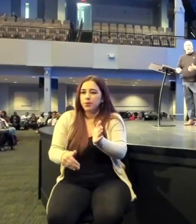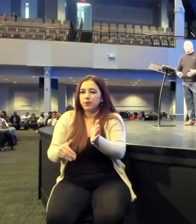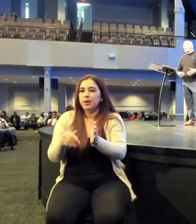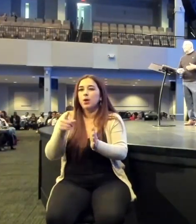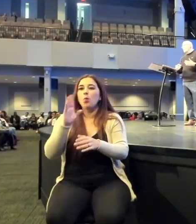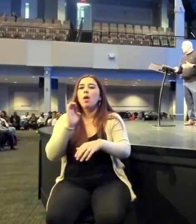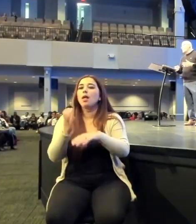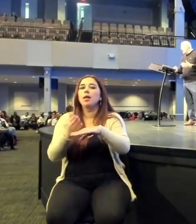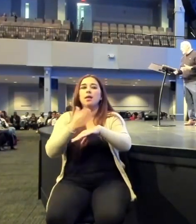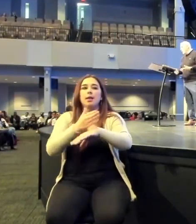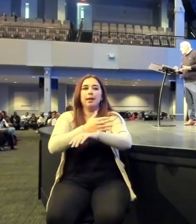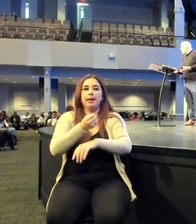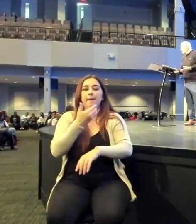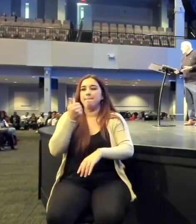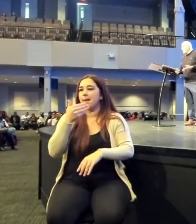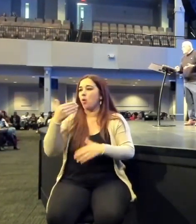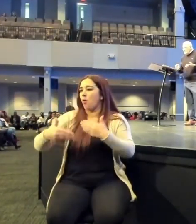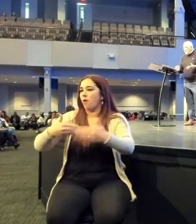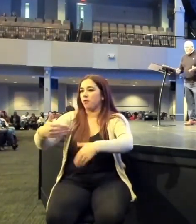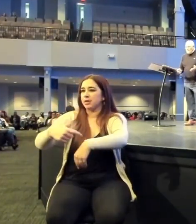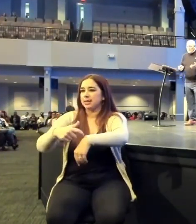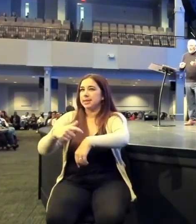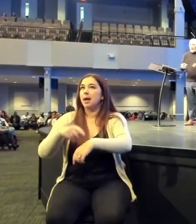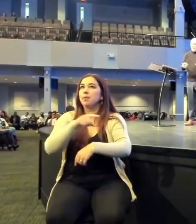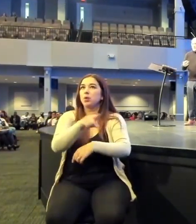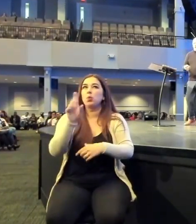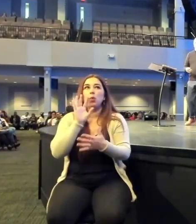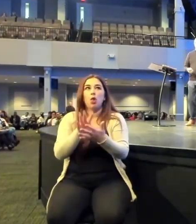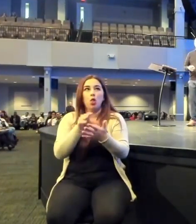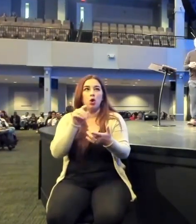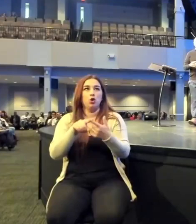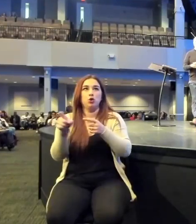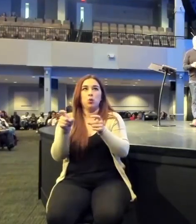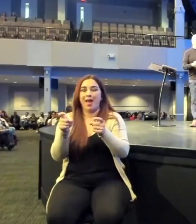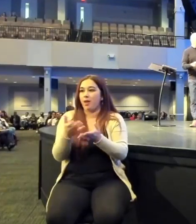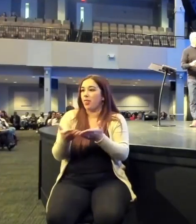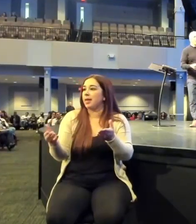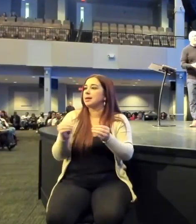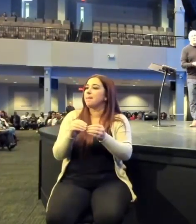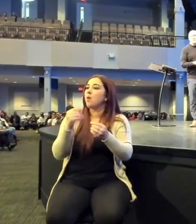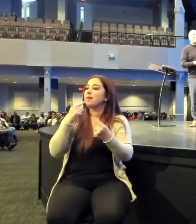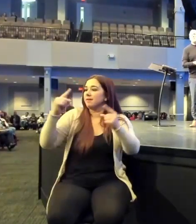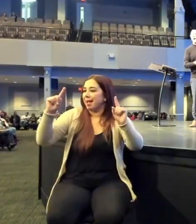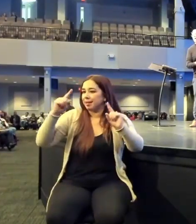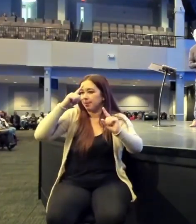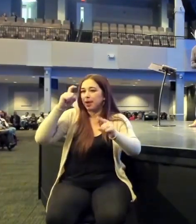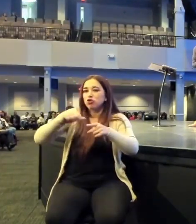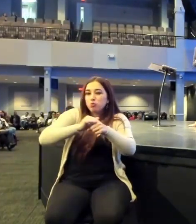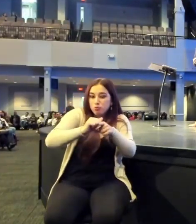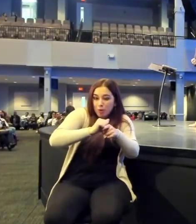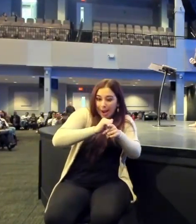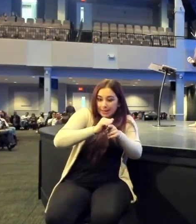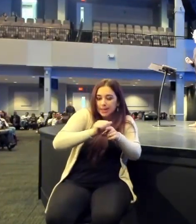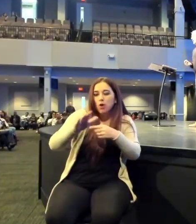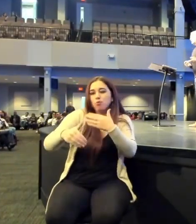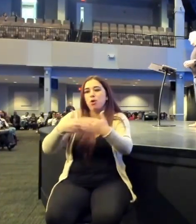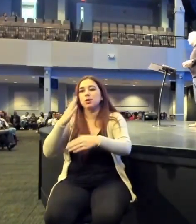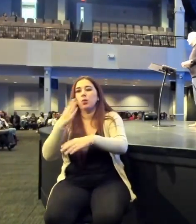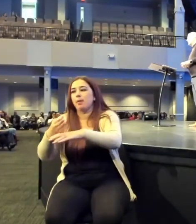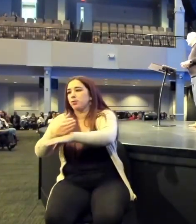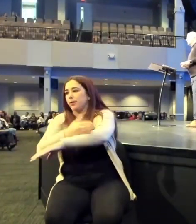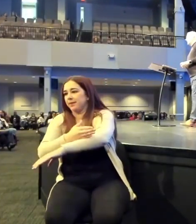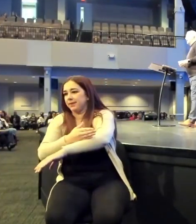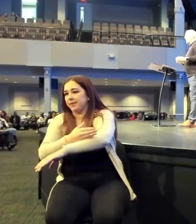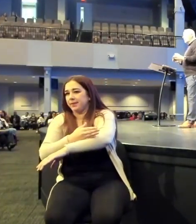you get better at over time. Hopefully that you learn to handle things in a more effective way because of the practicing of the